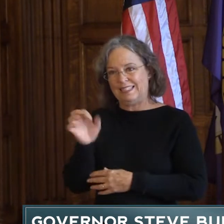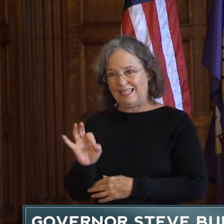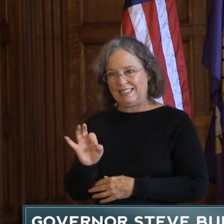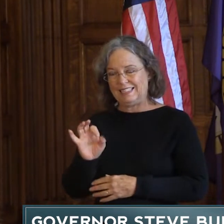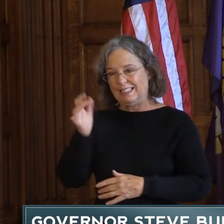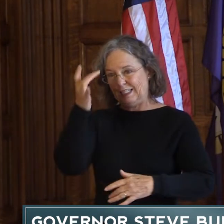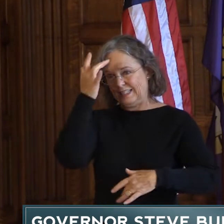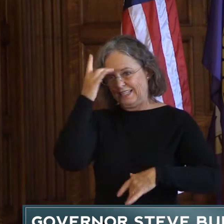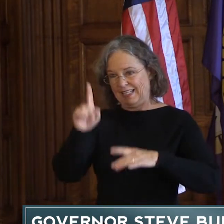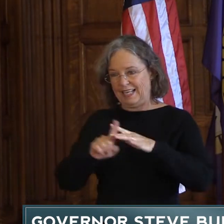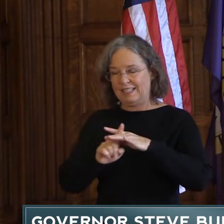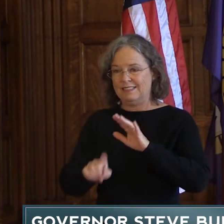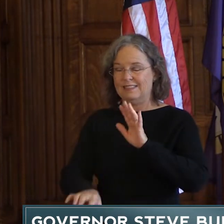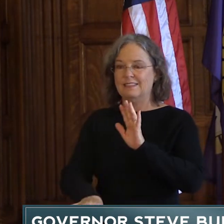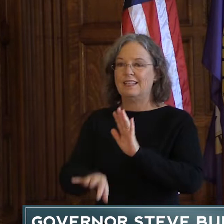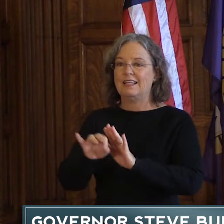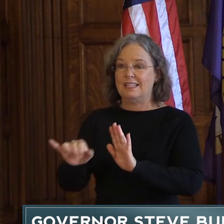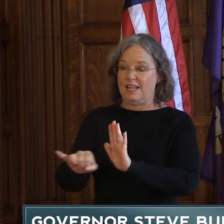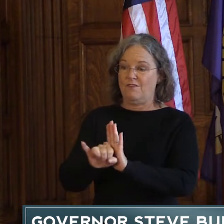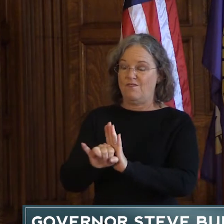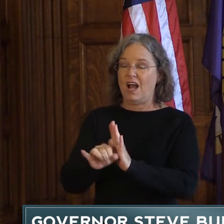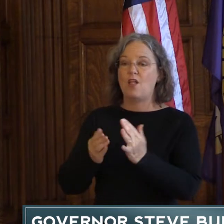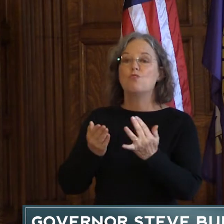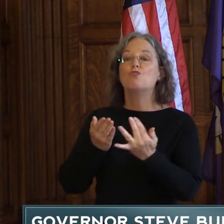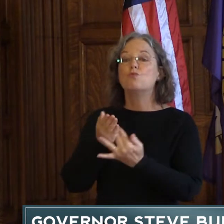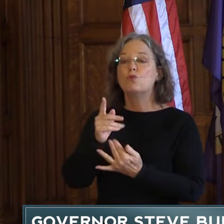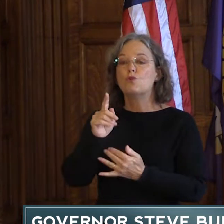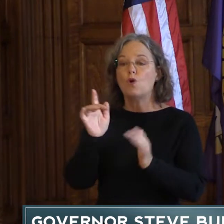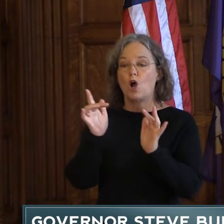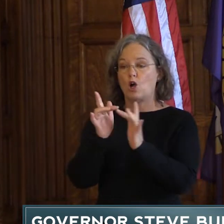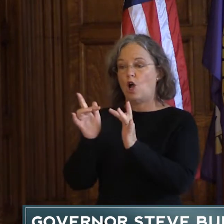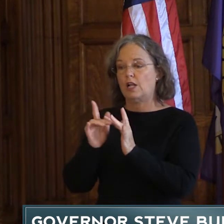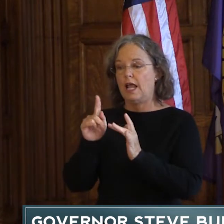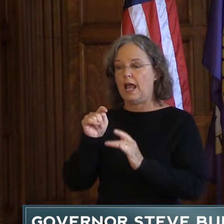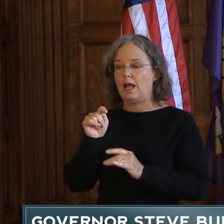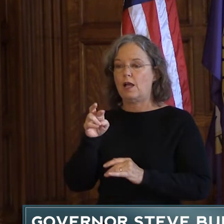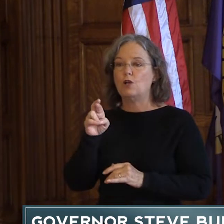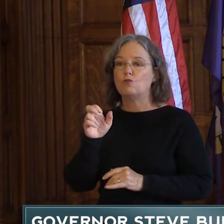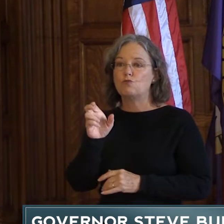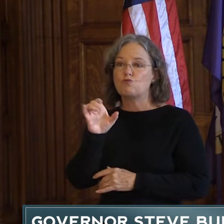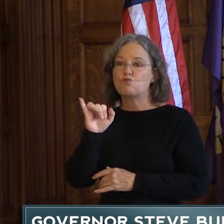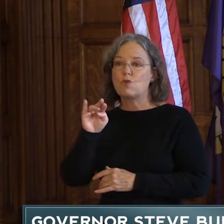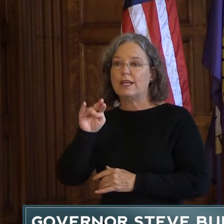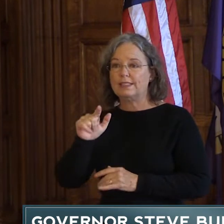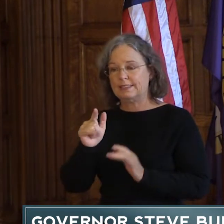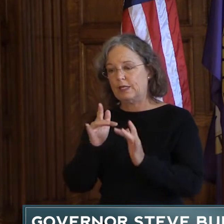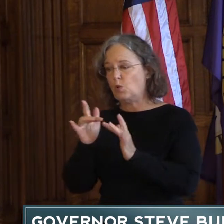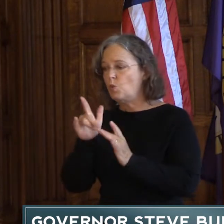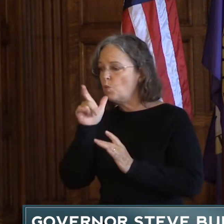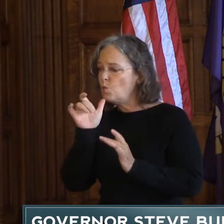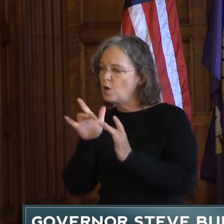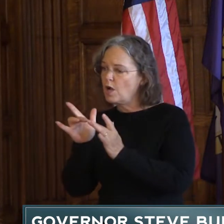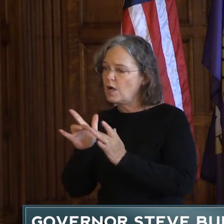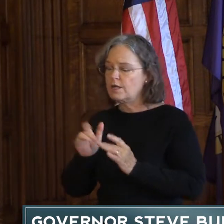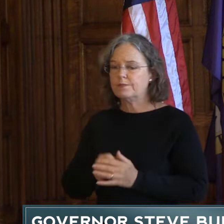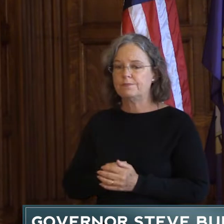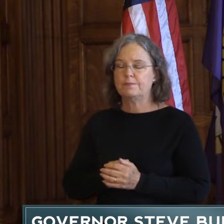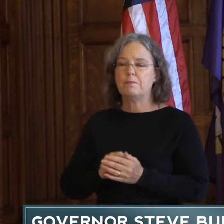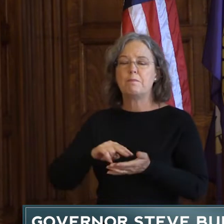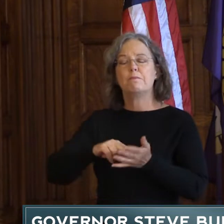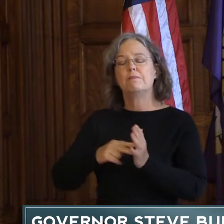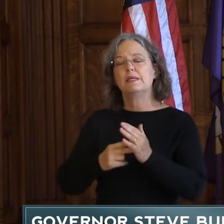cases identified through contact tracing. So what that's saying is about half of the